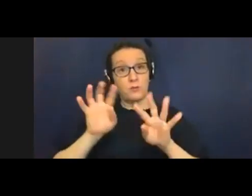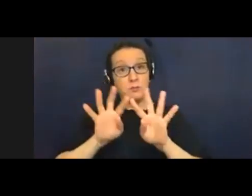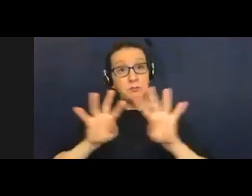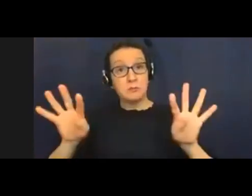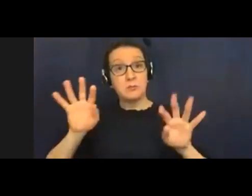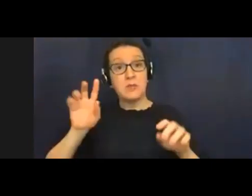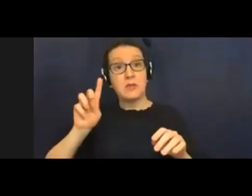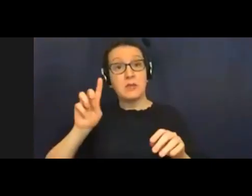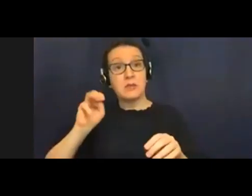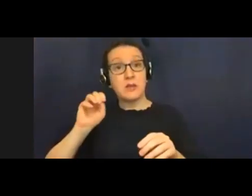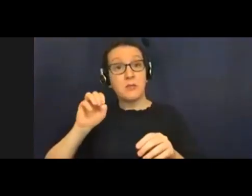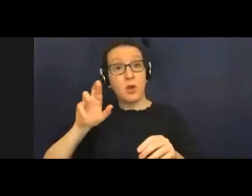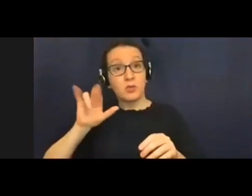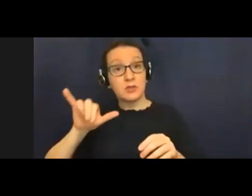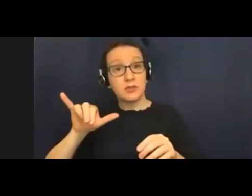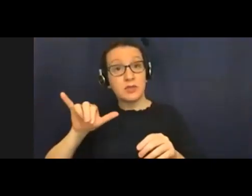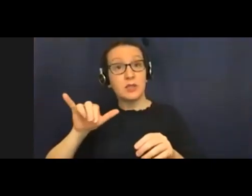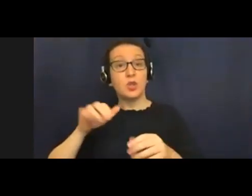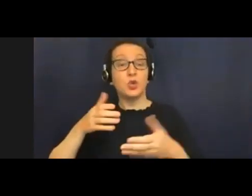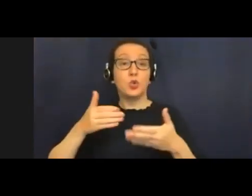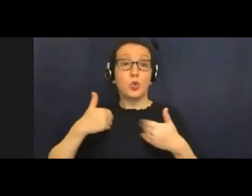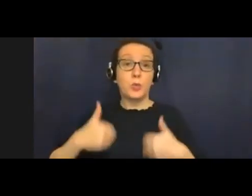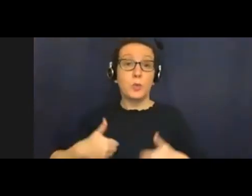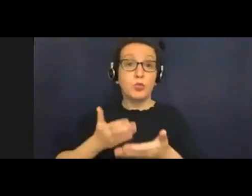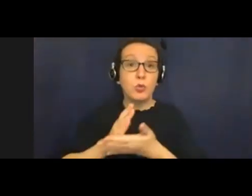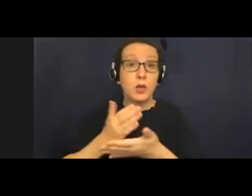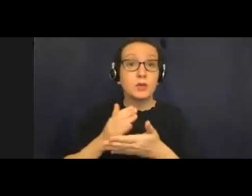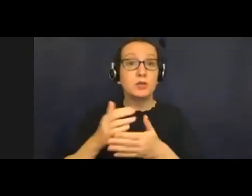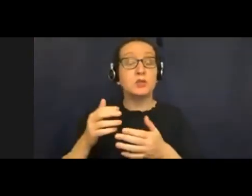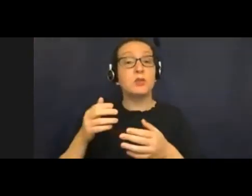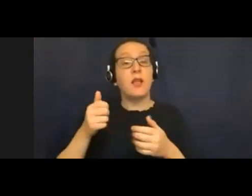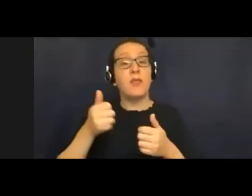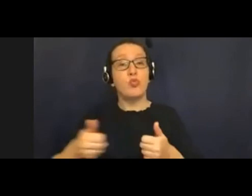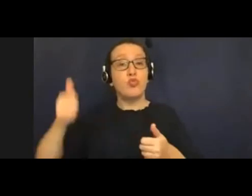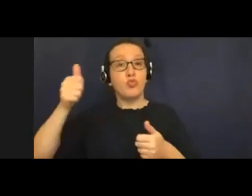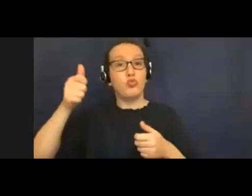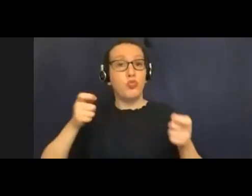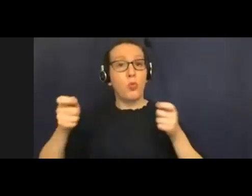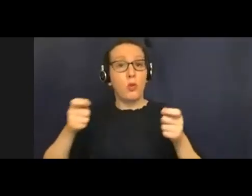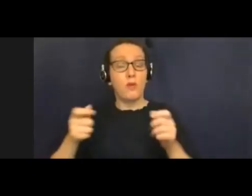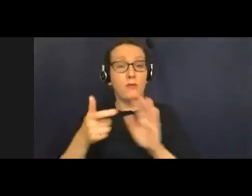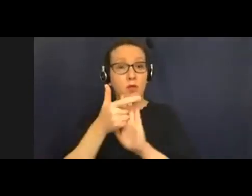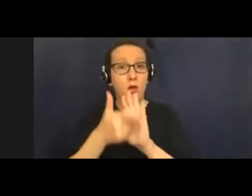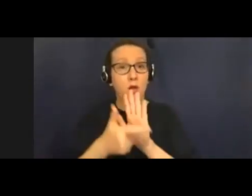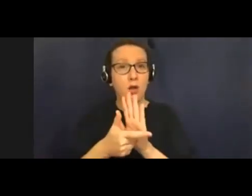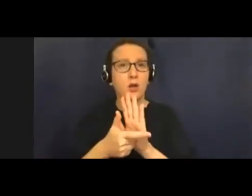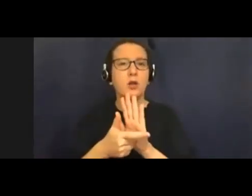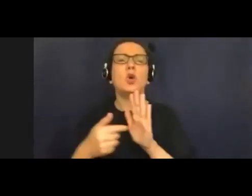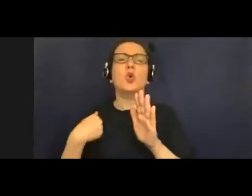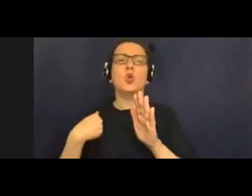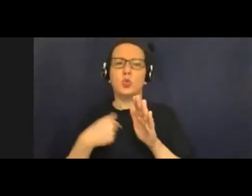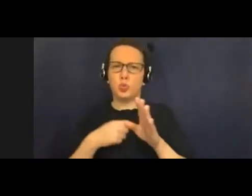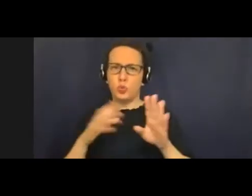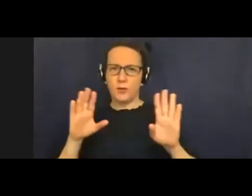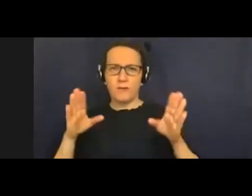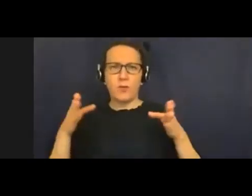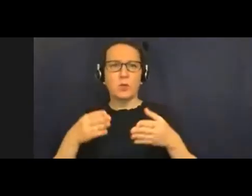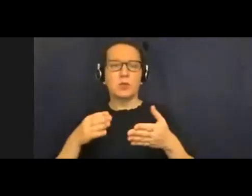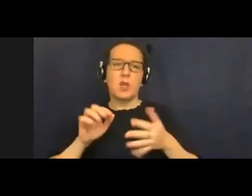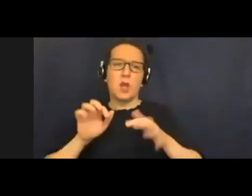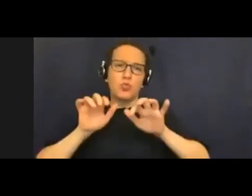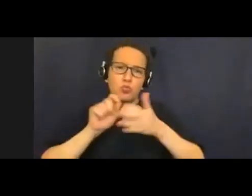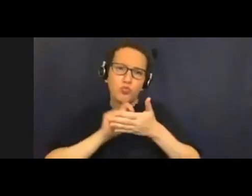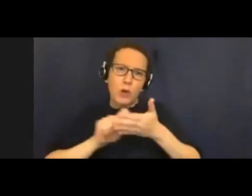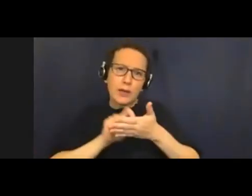of emergency. So we developed this report with reflections, especially with a section dedicated on elections